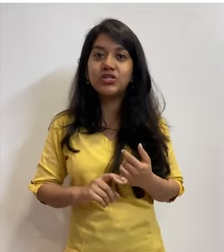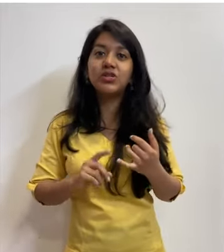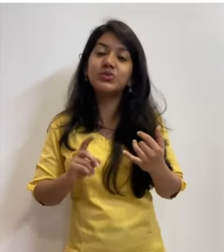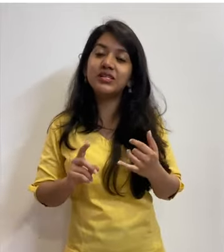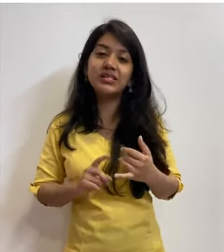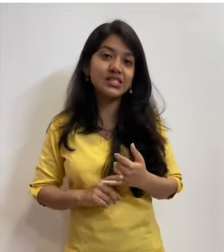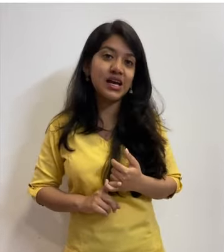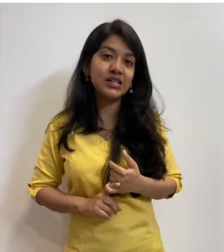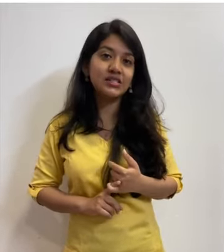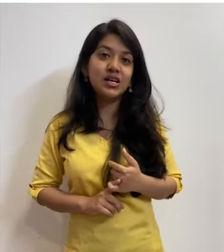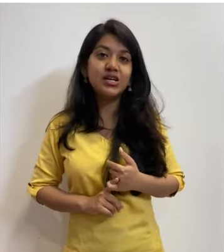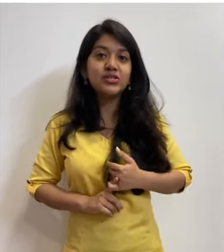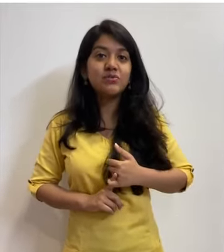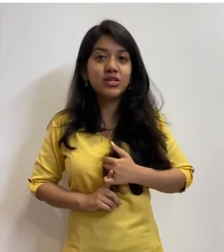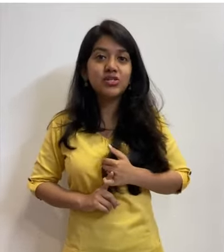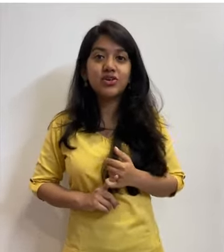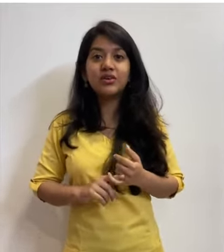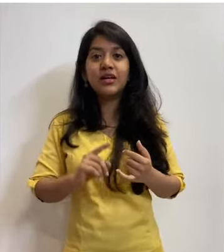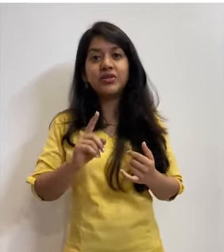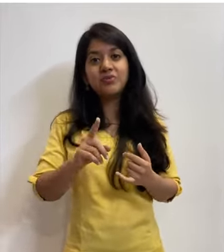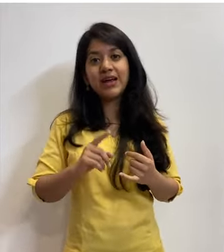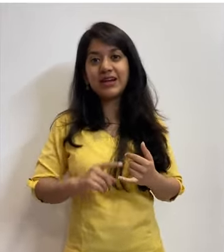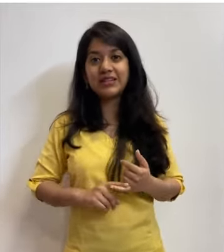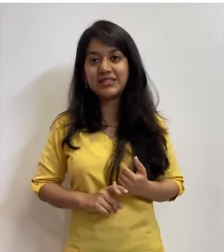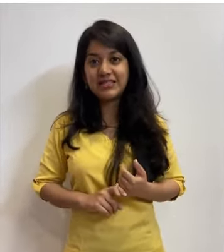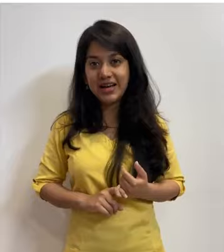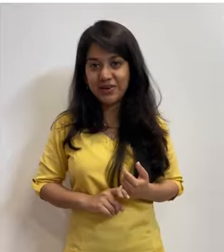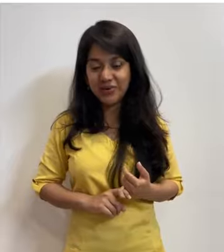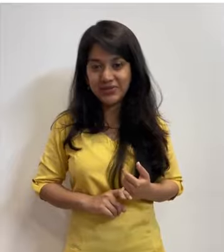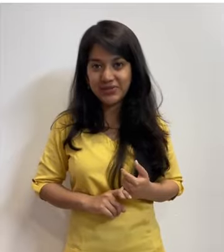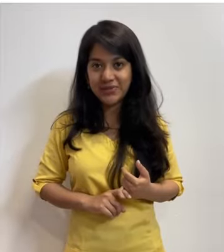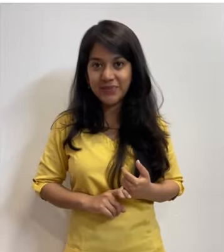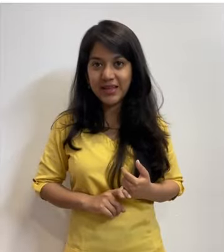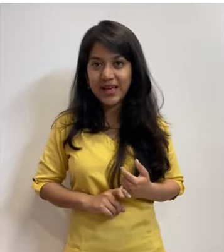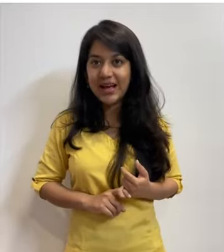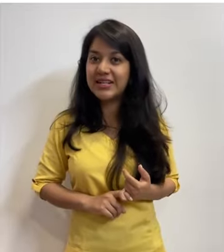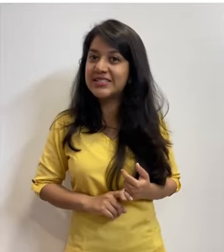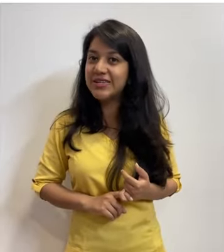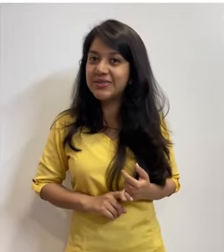using signs. So make sure that you practice that also. I'll see you the next